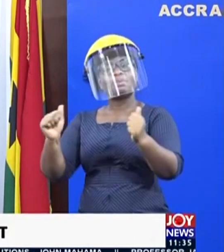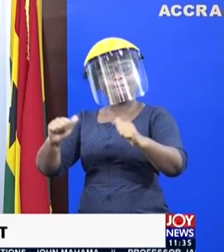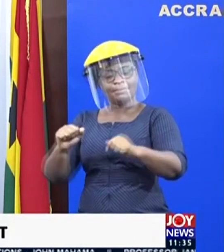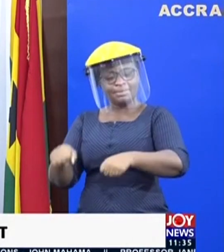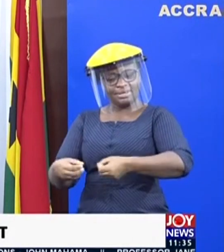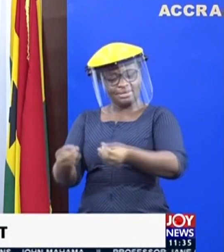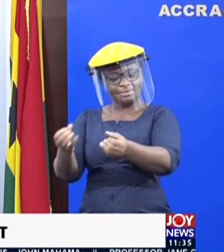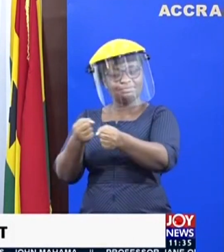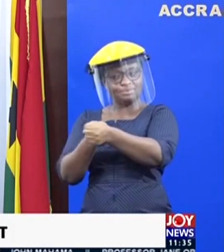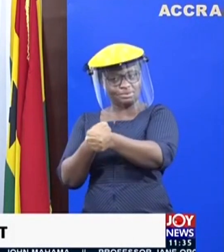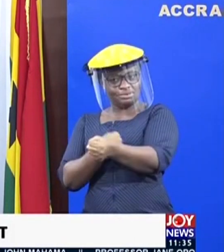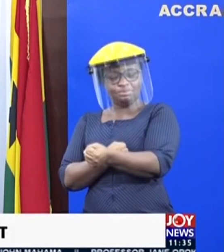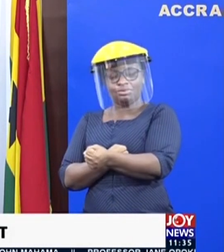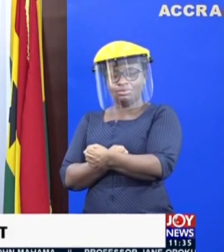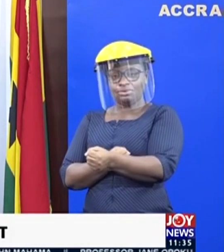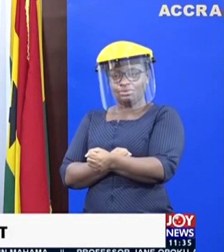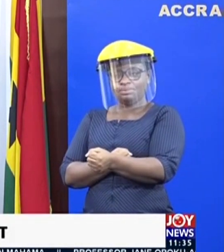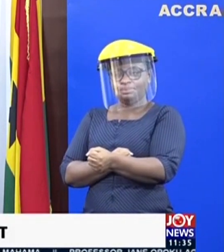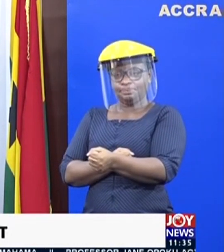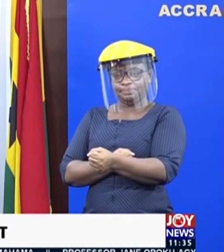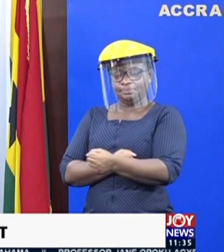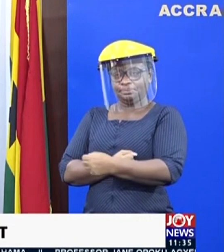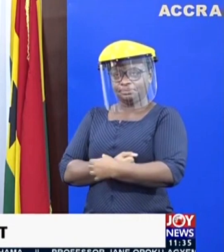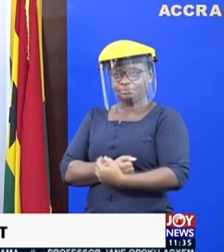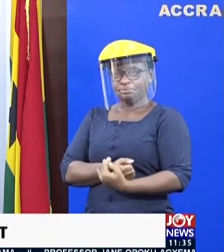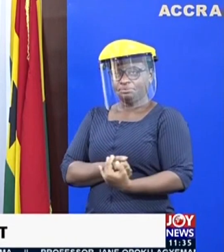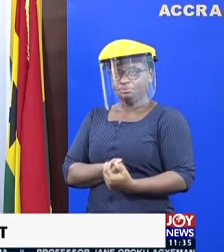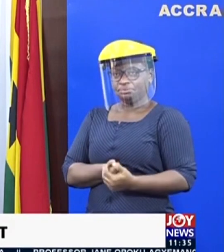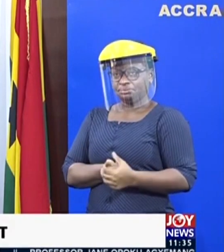need comes, they'll be talked to.